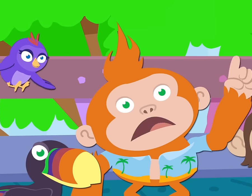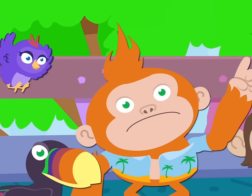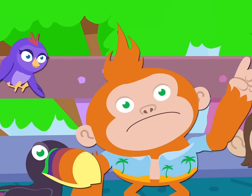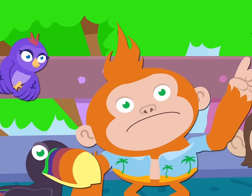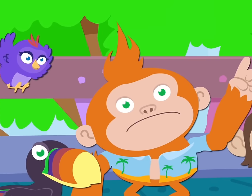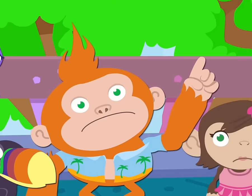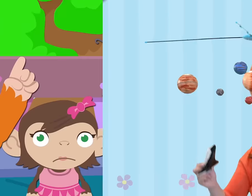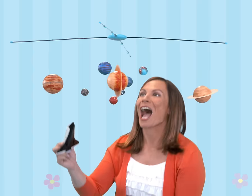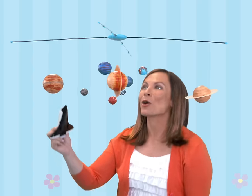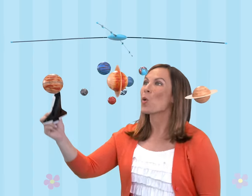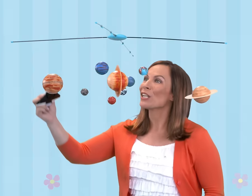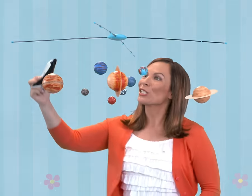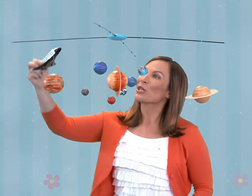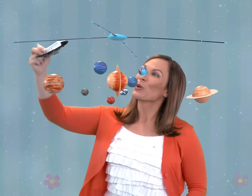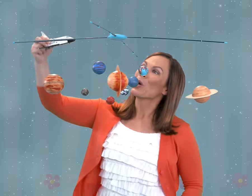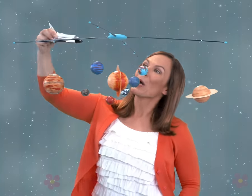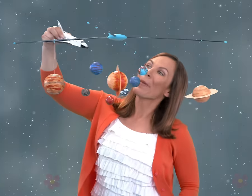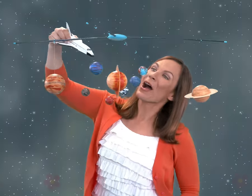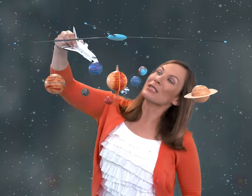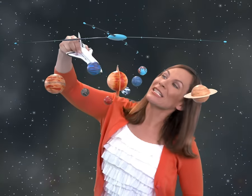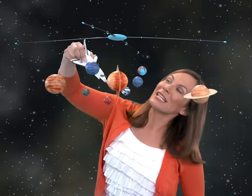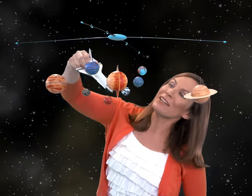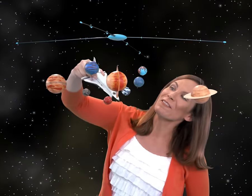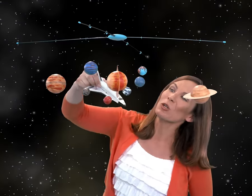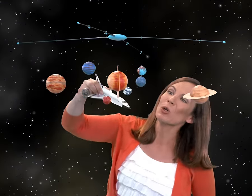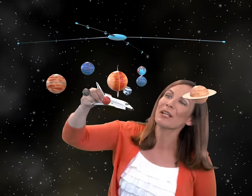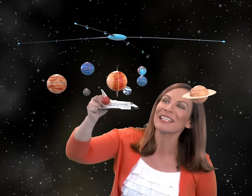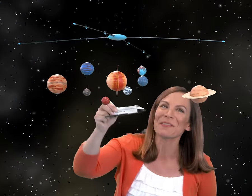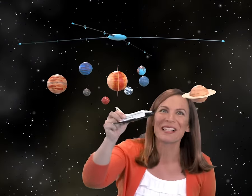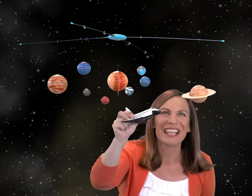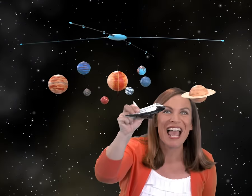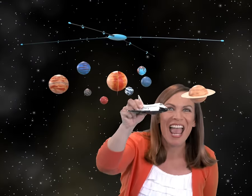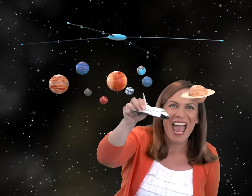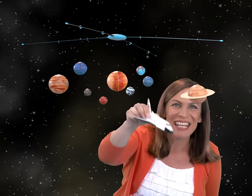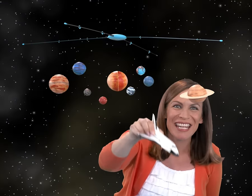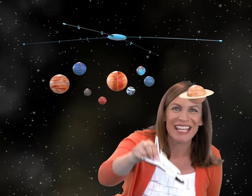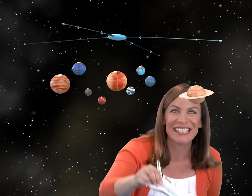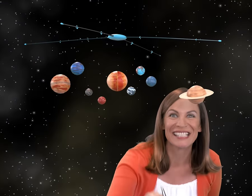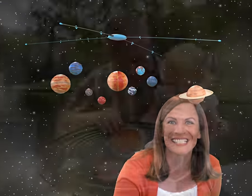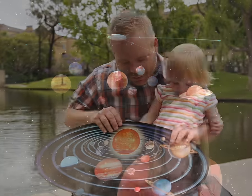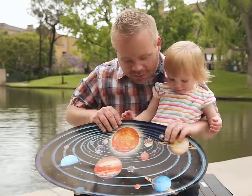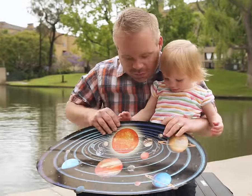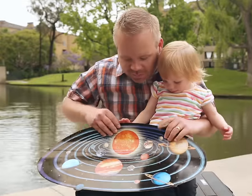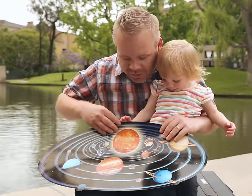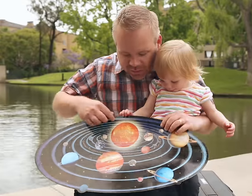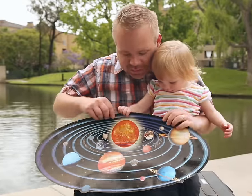that. I wonder about different planets.